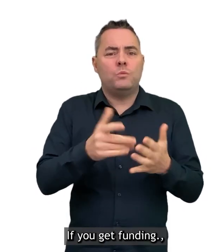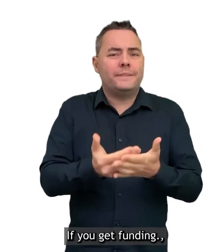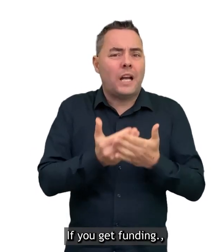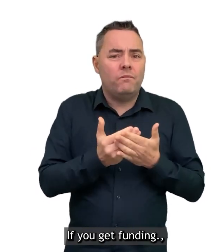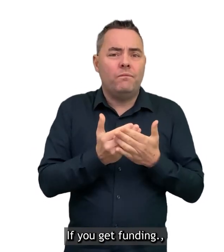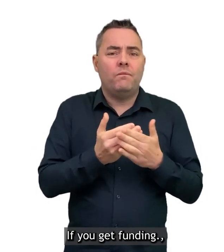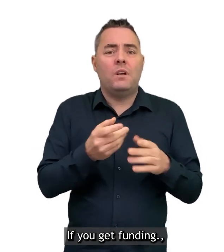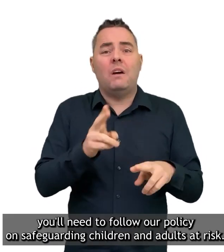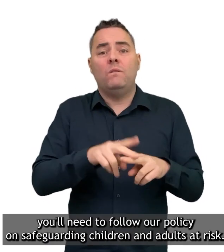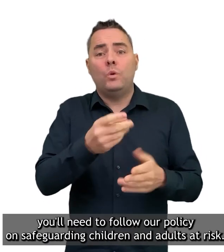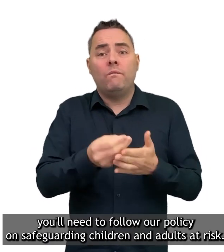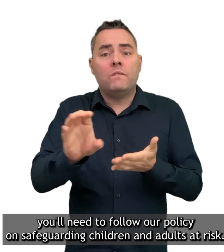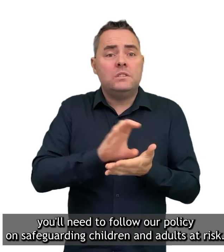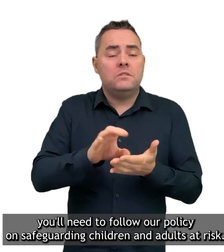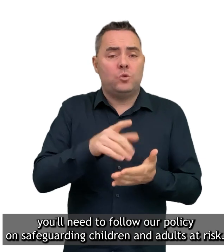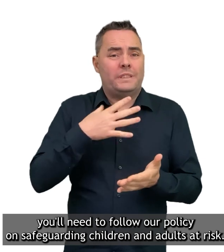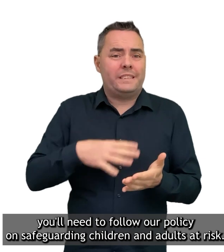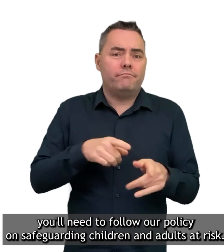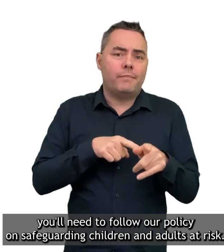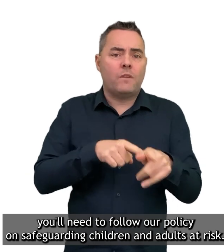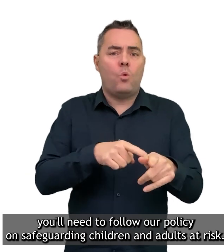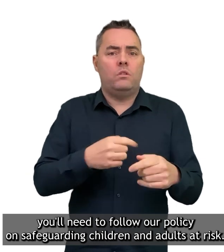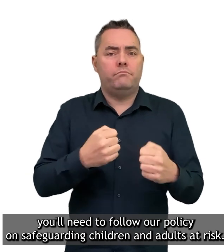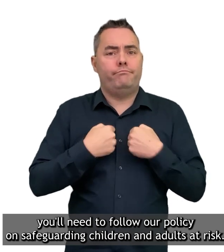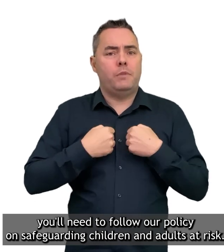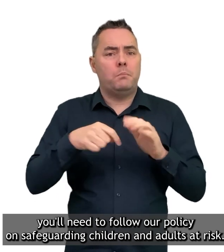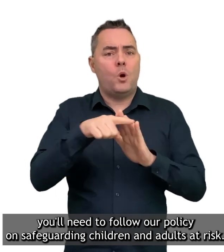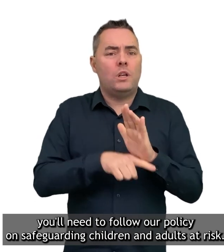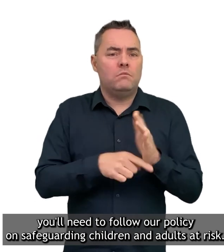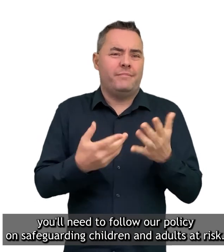need to follow our policy on safeguarding children and adults at risk.